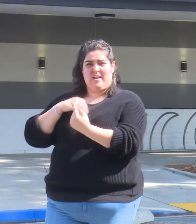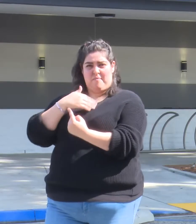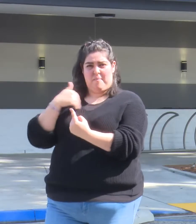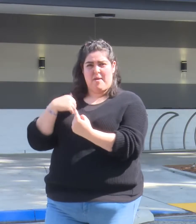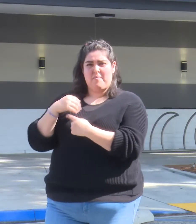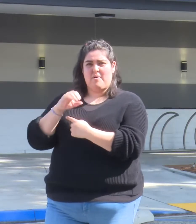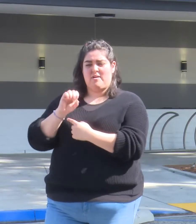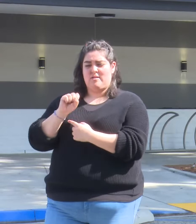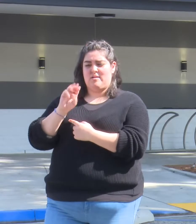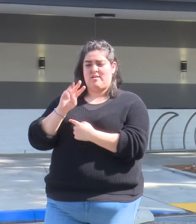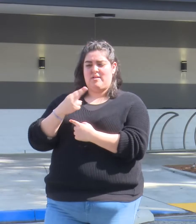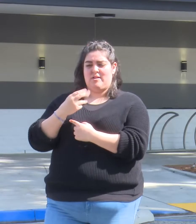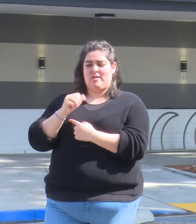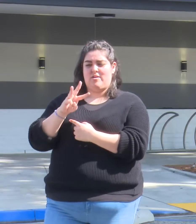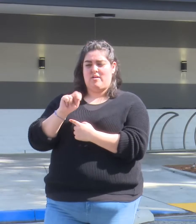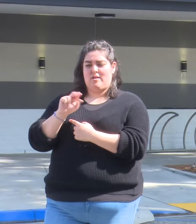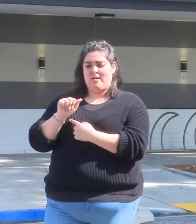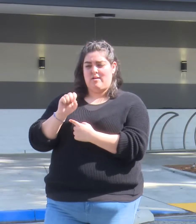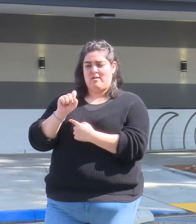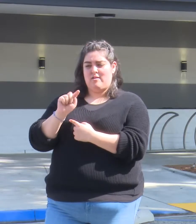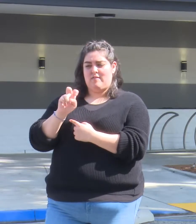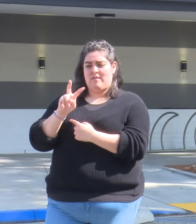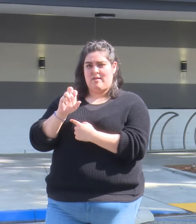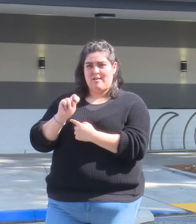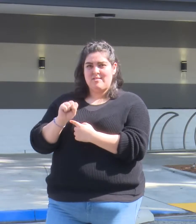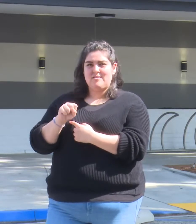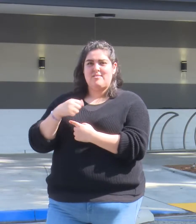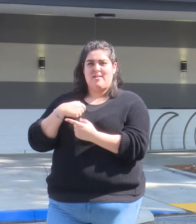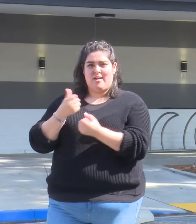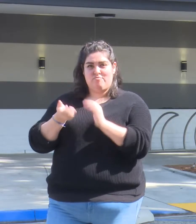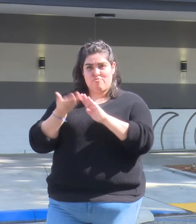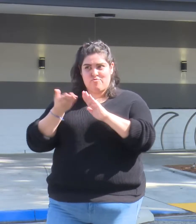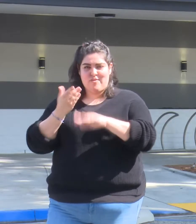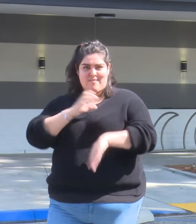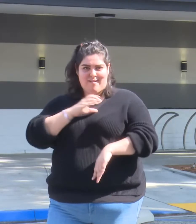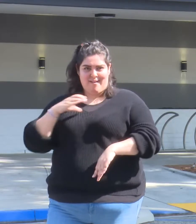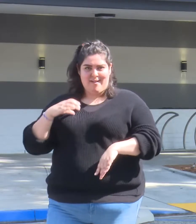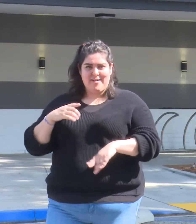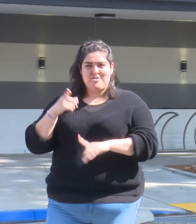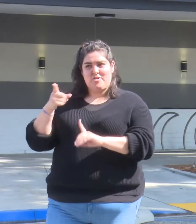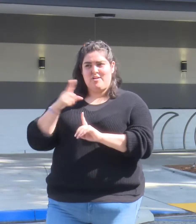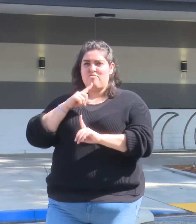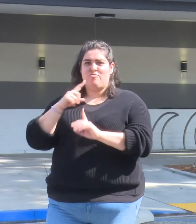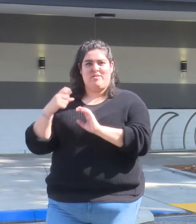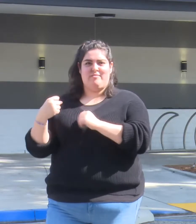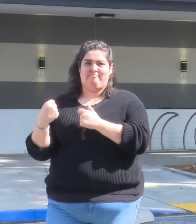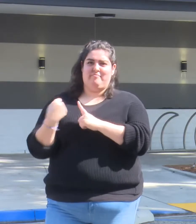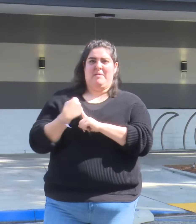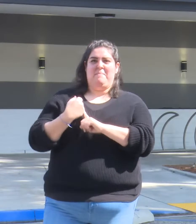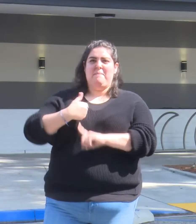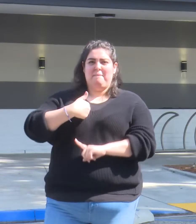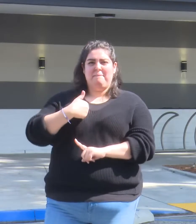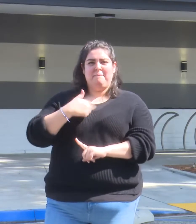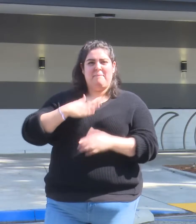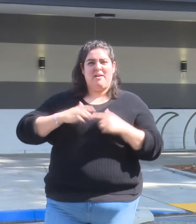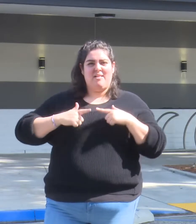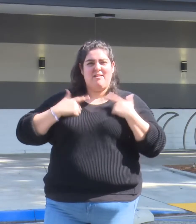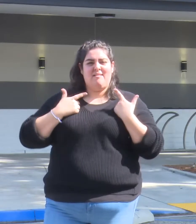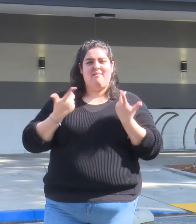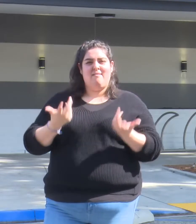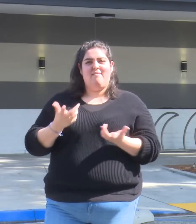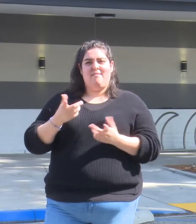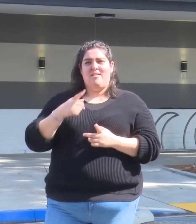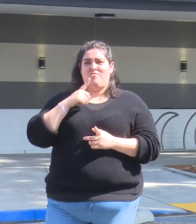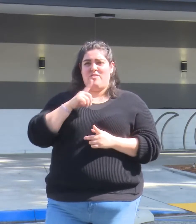to become my chief of staff when I ran for council. And so he's had an impact. People have no idea how much of an impact Ron